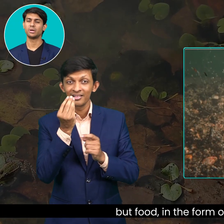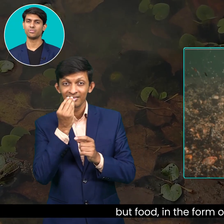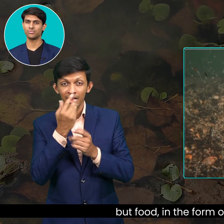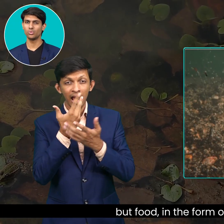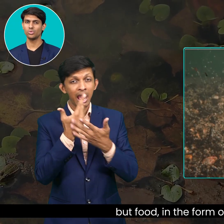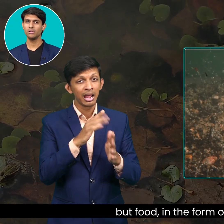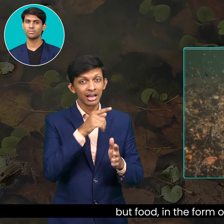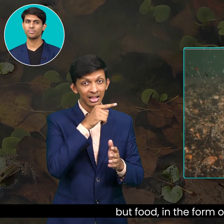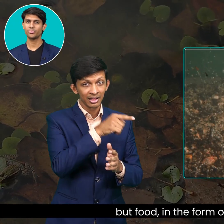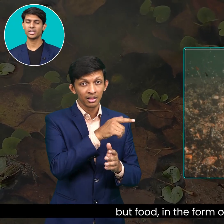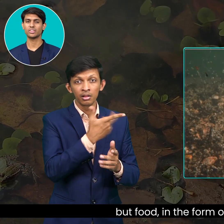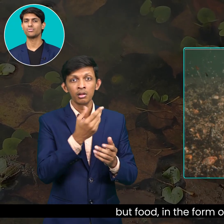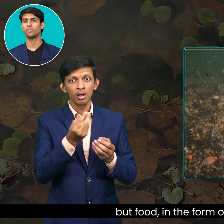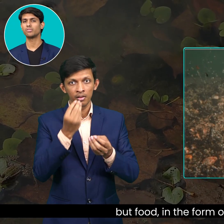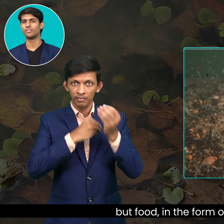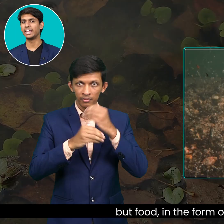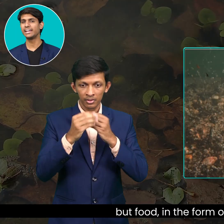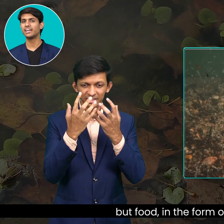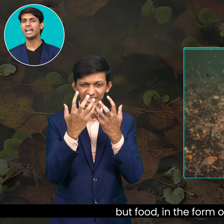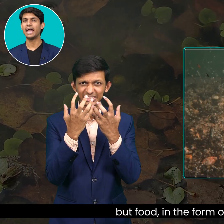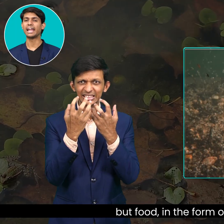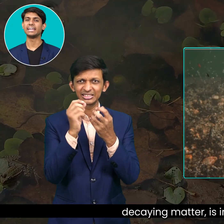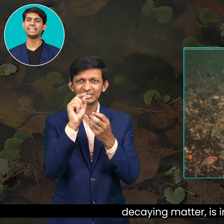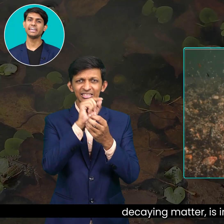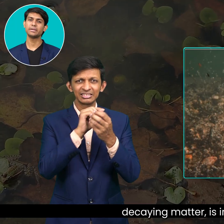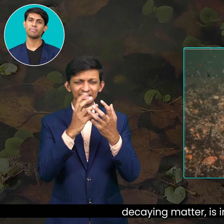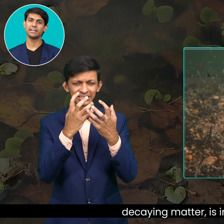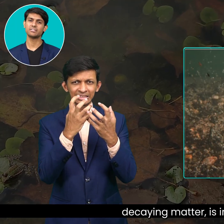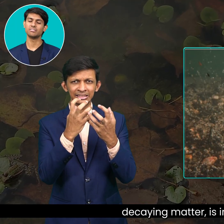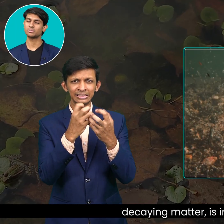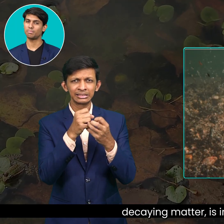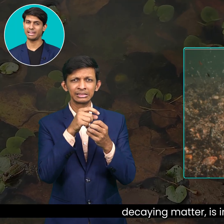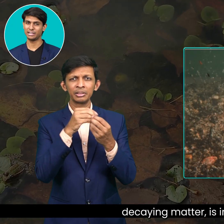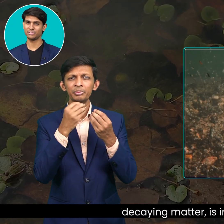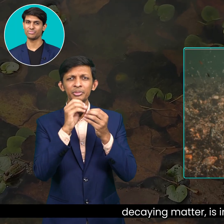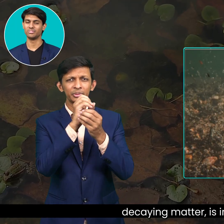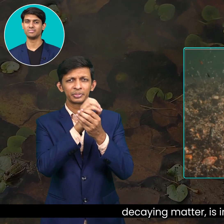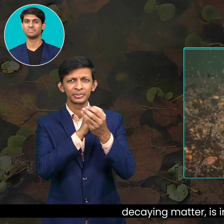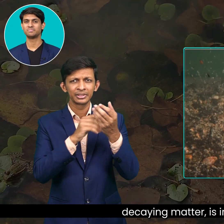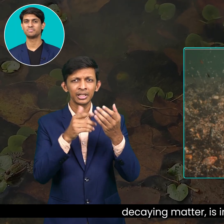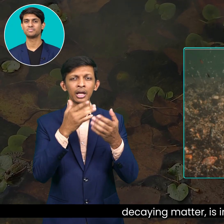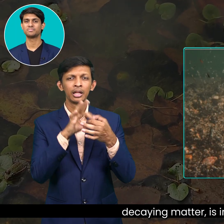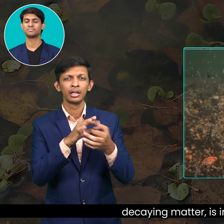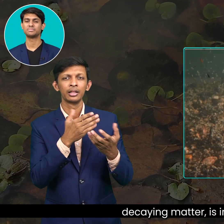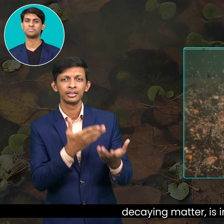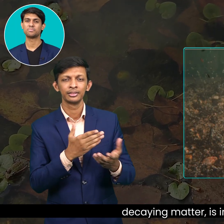here, but food in the form of dead and decaying matter is plentiful.